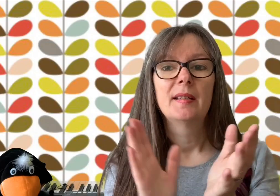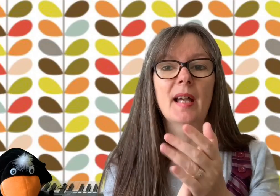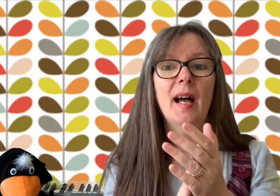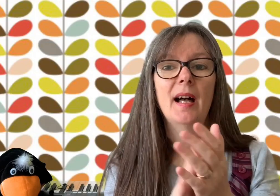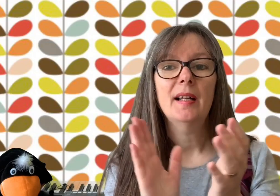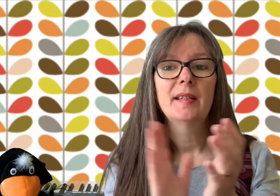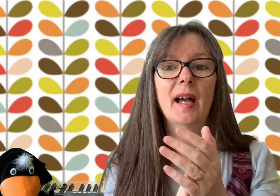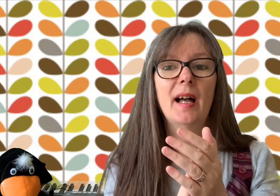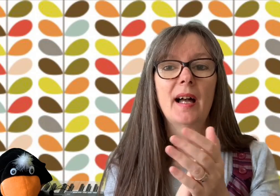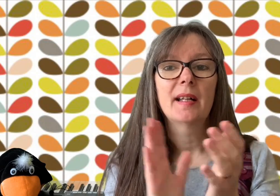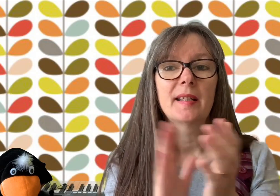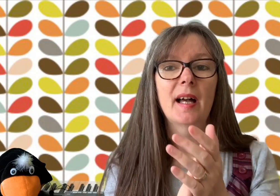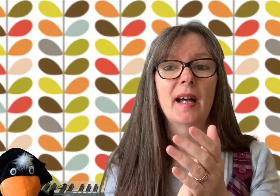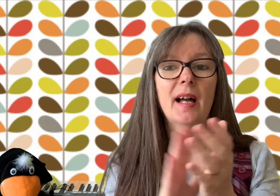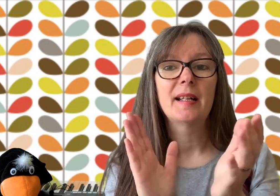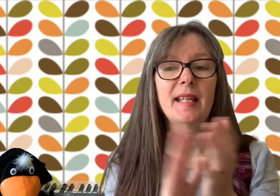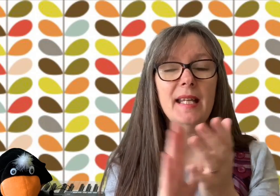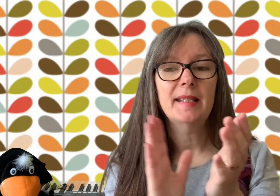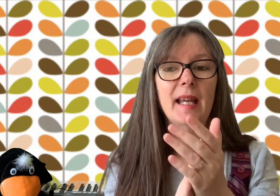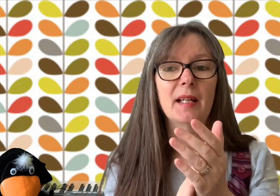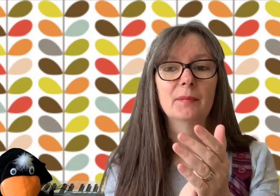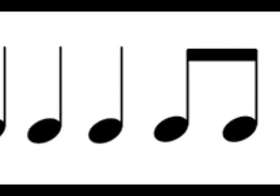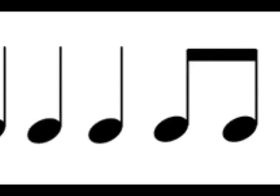Ta ta ta te te.